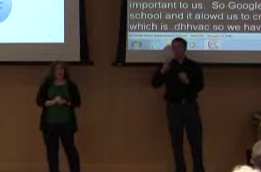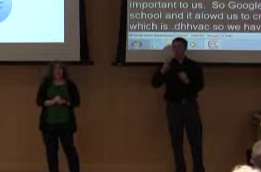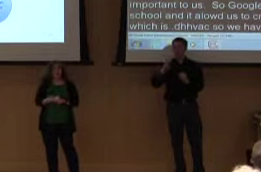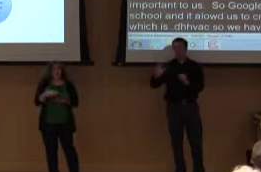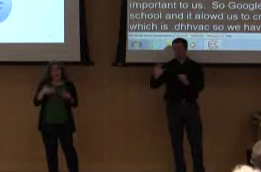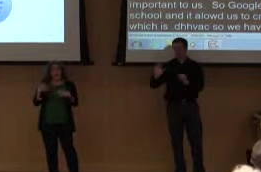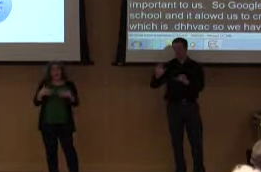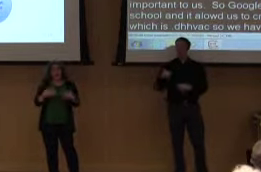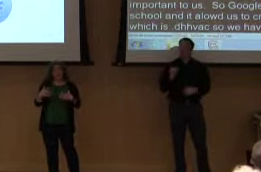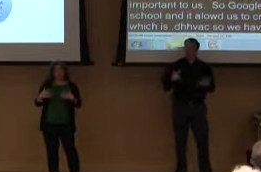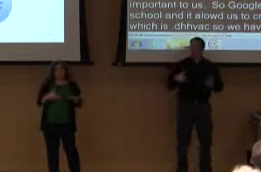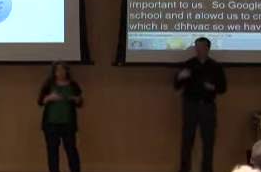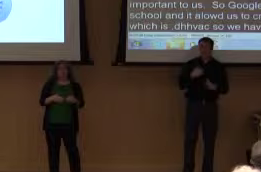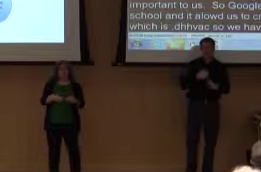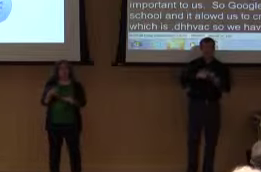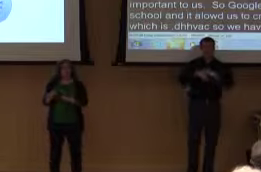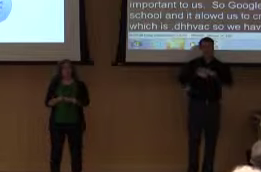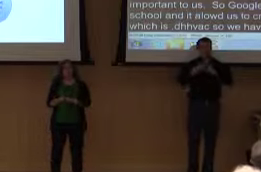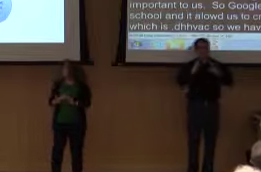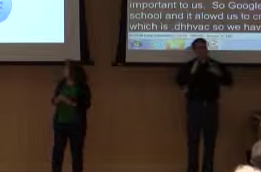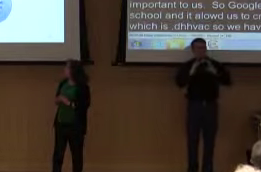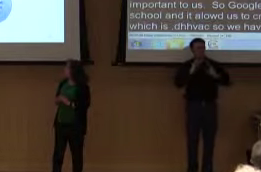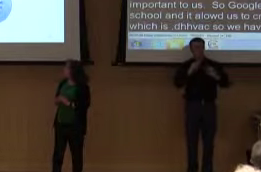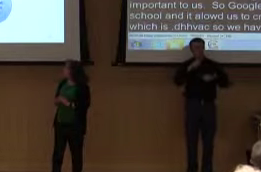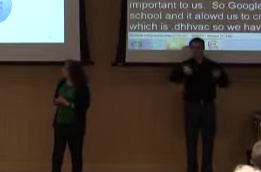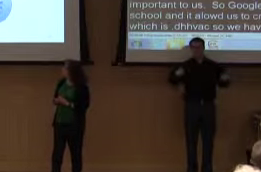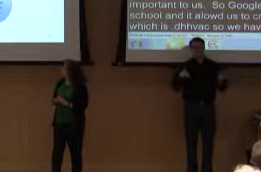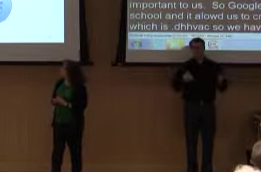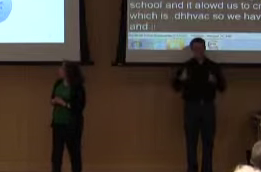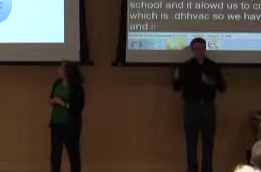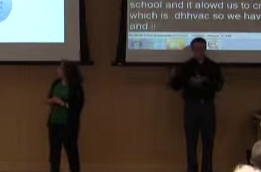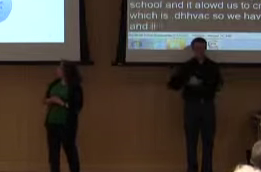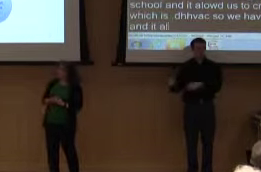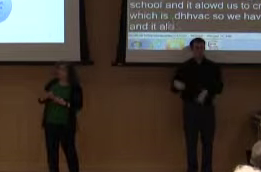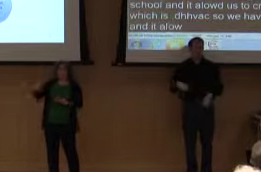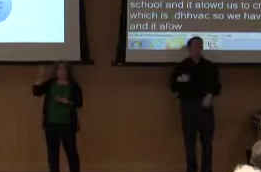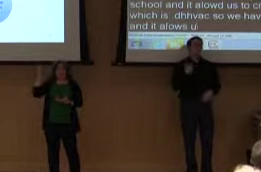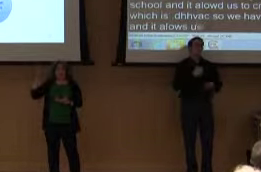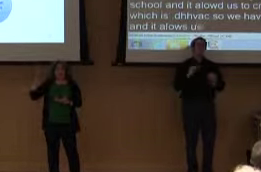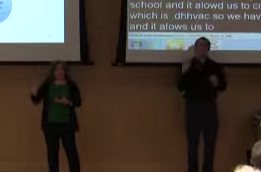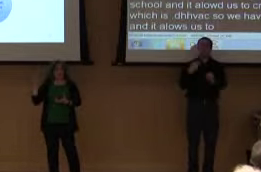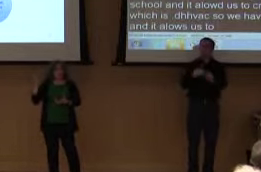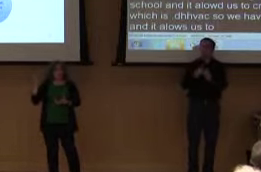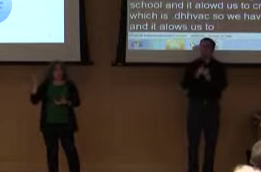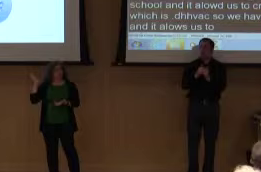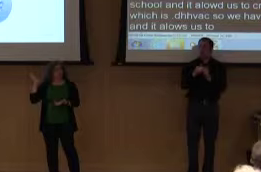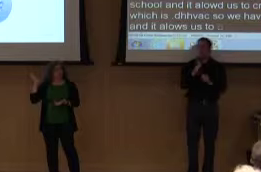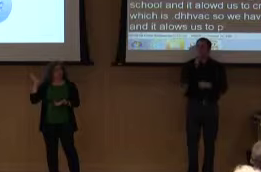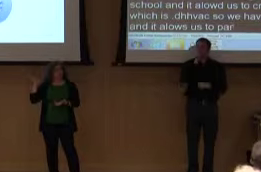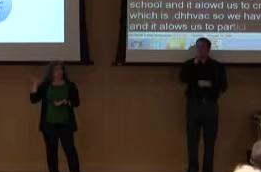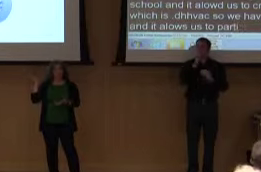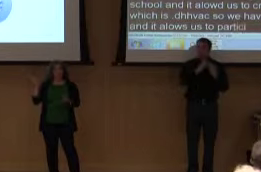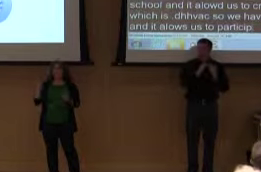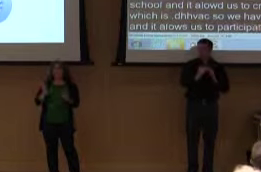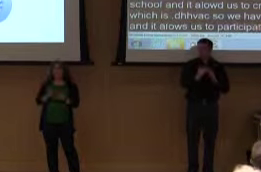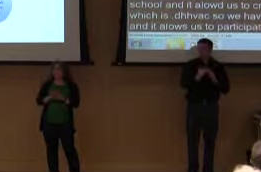But that allows us access to communicate in a variety of different ways. So we can participate in a private